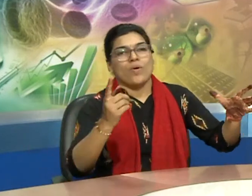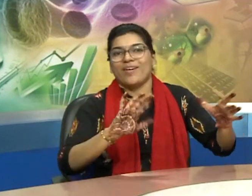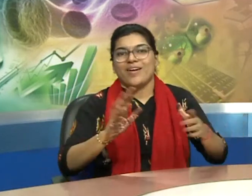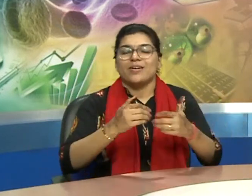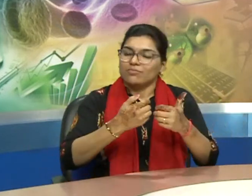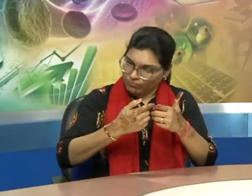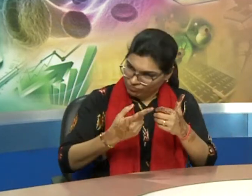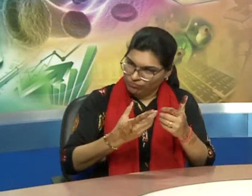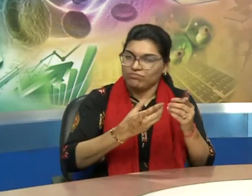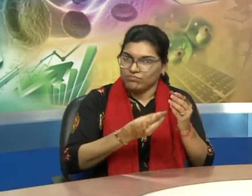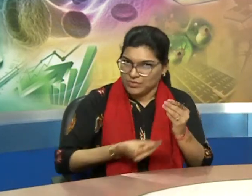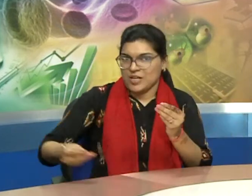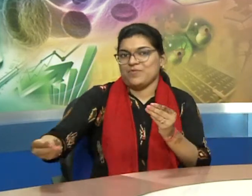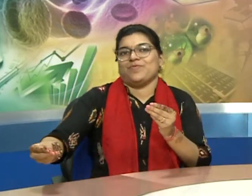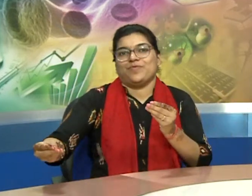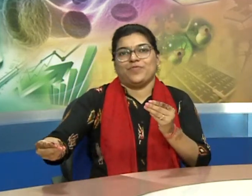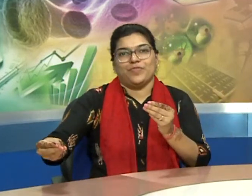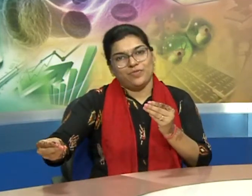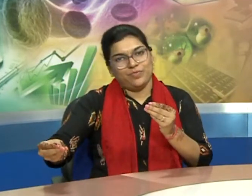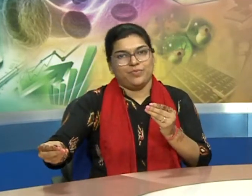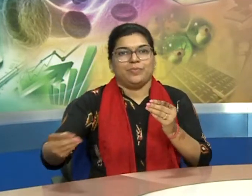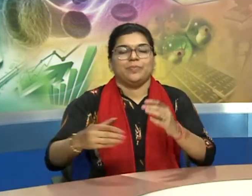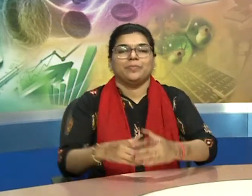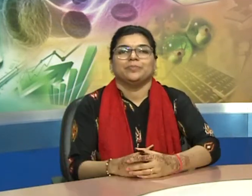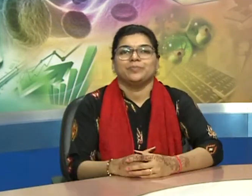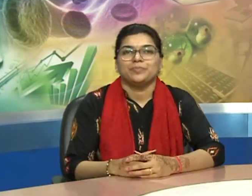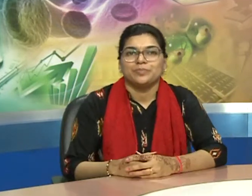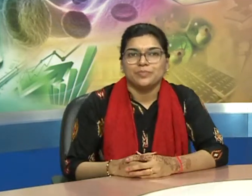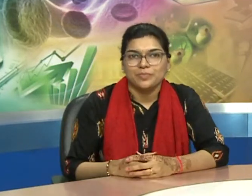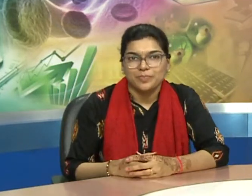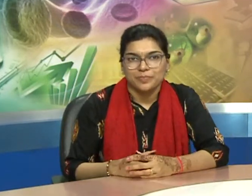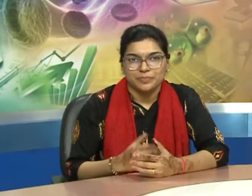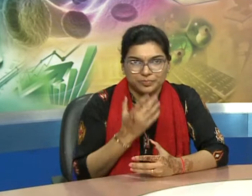by that parent organization.